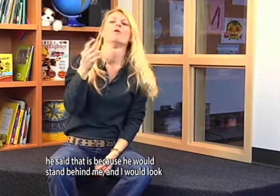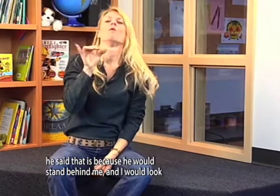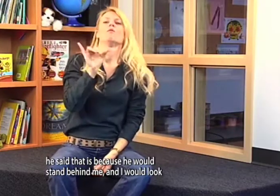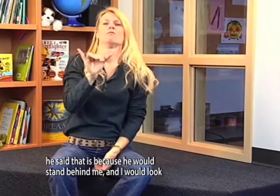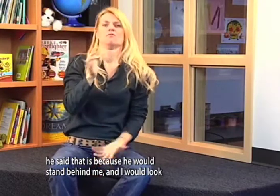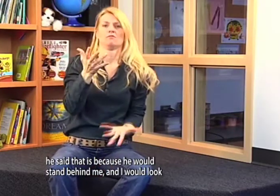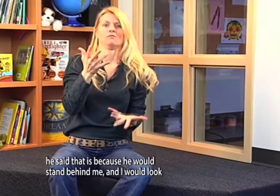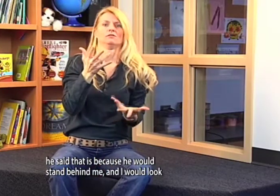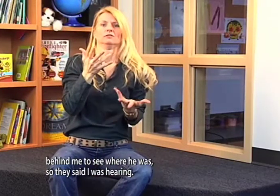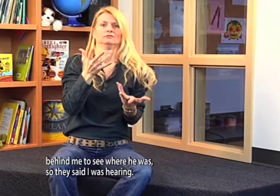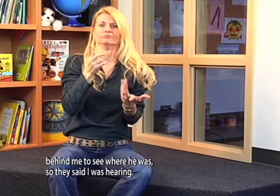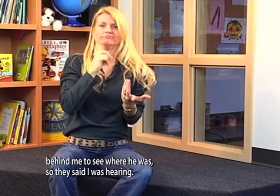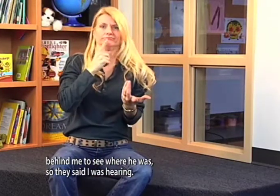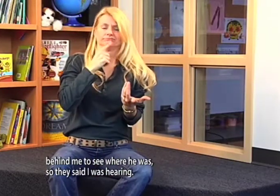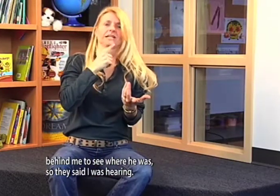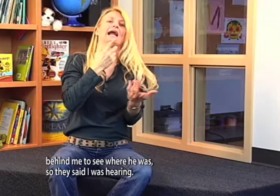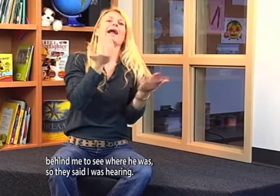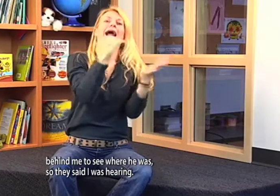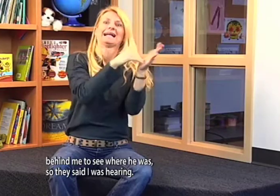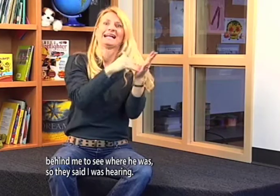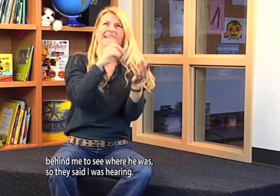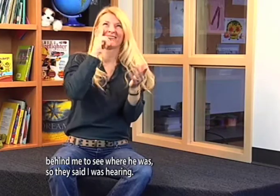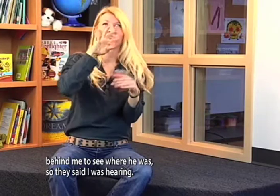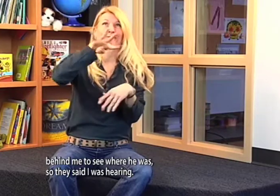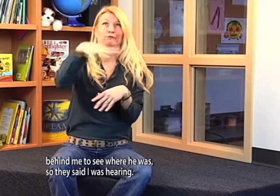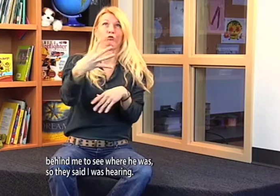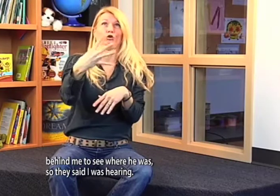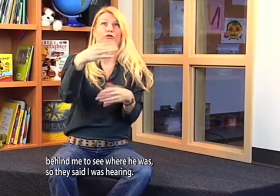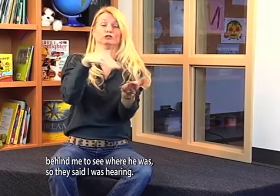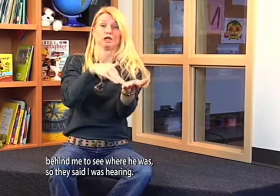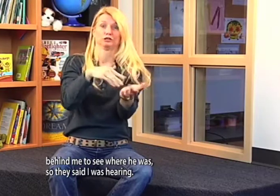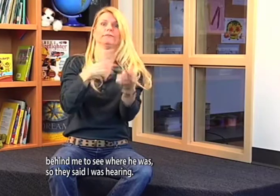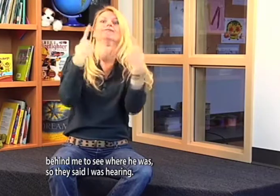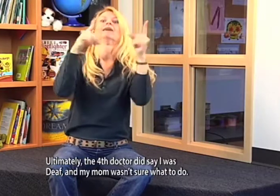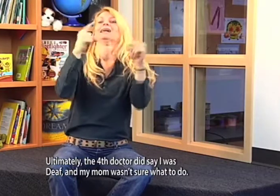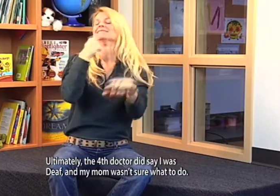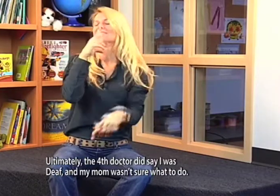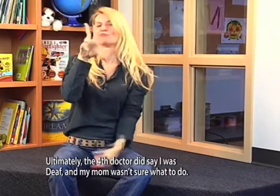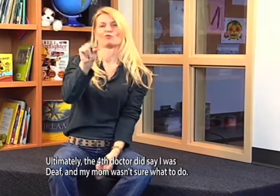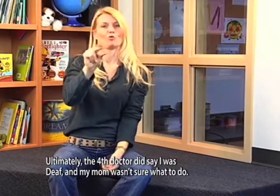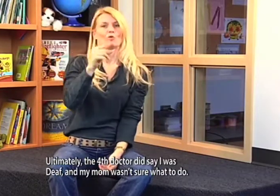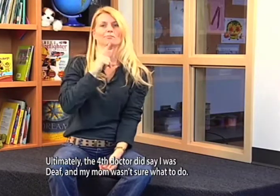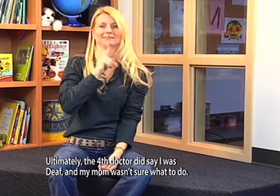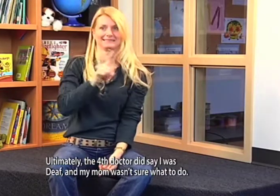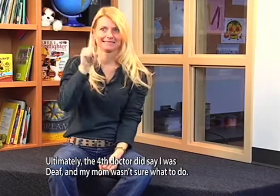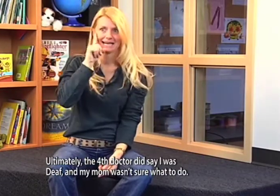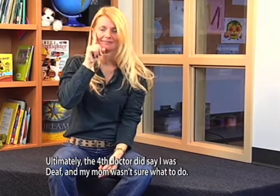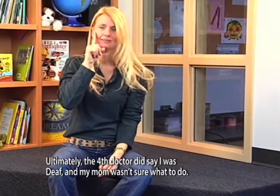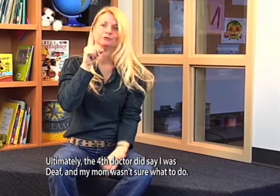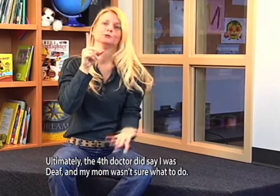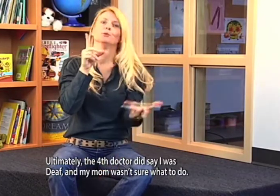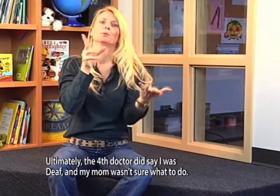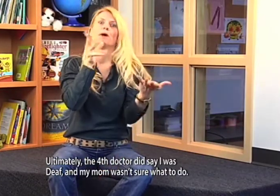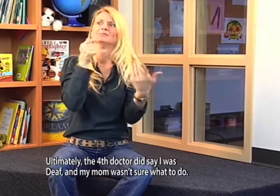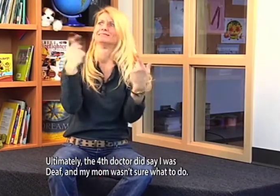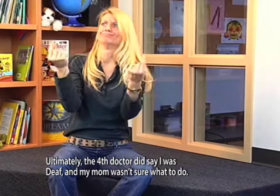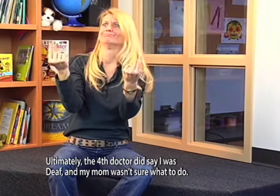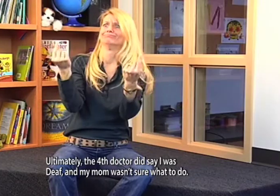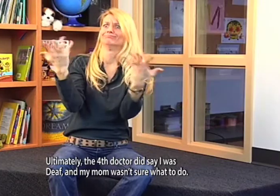look behind me to see where he was. So they said I was hearing. Ultimately, the fourth doctor did say I was deaf, and